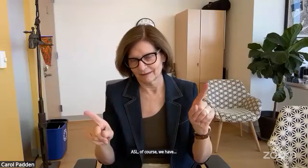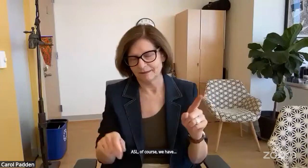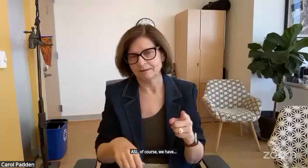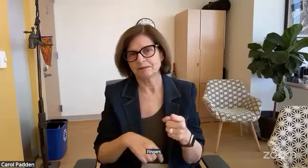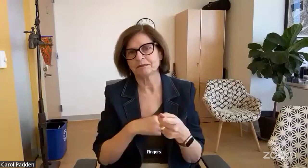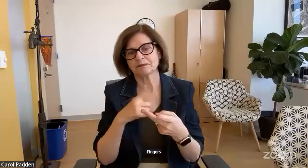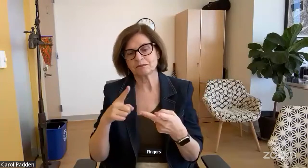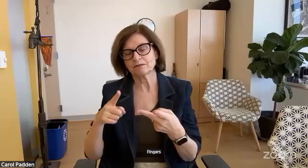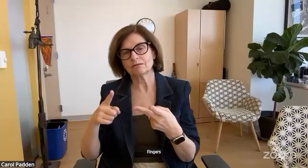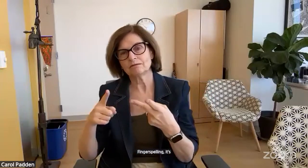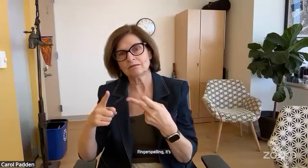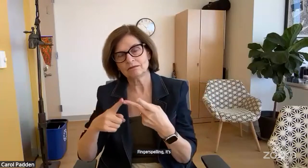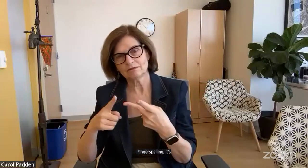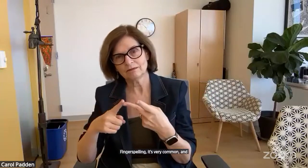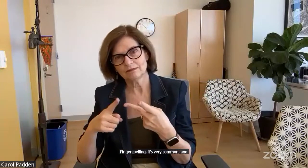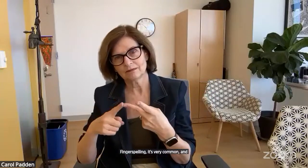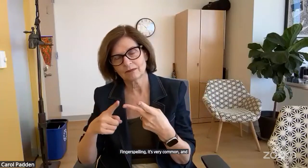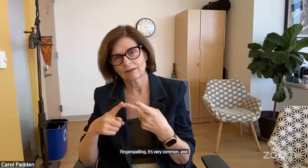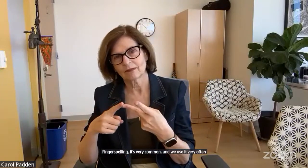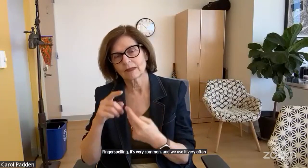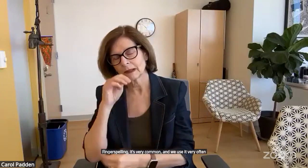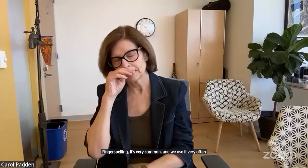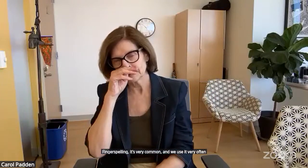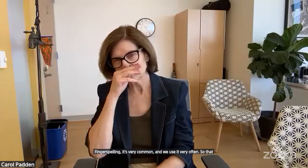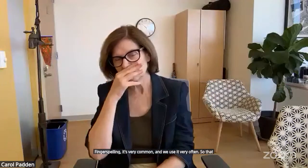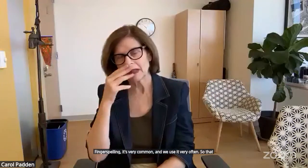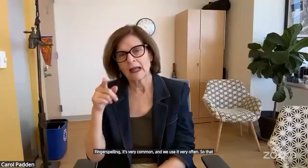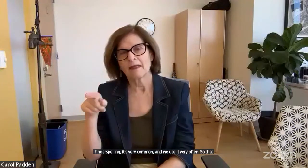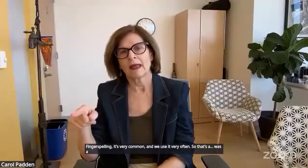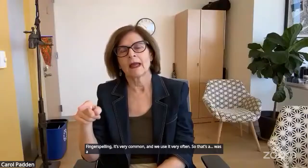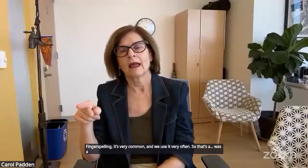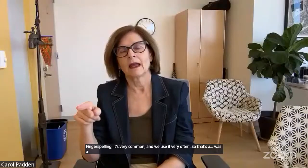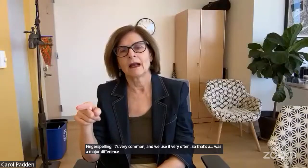spelling. It's very common and we use it very often. So was a major difference.